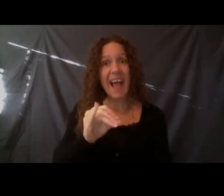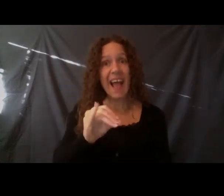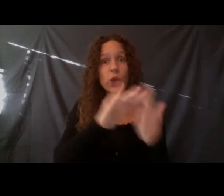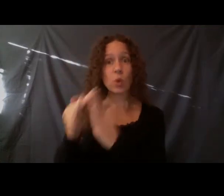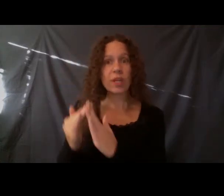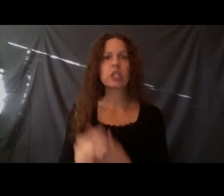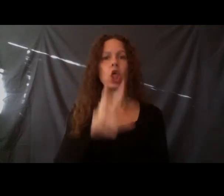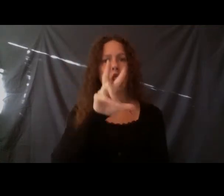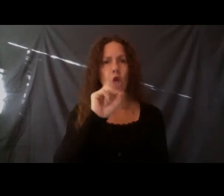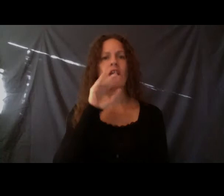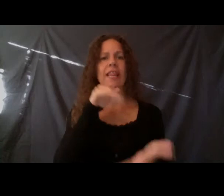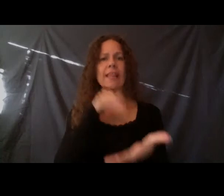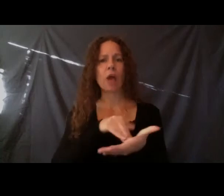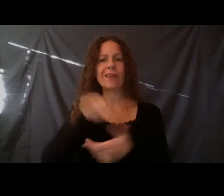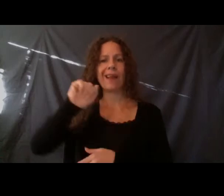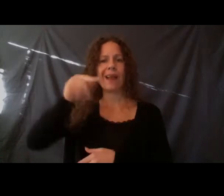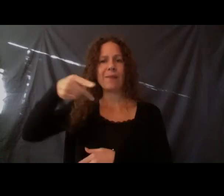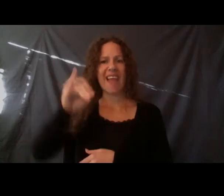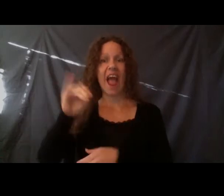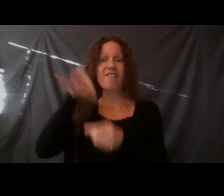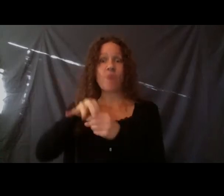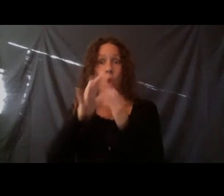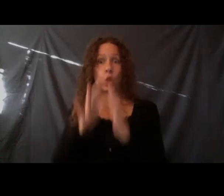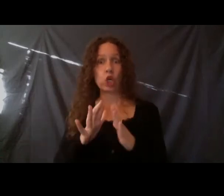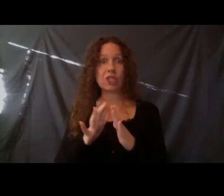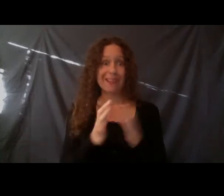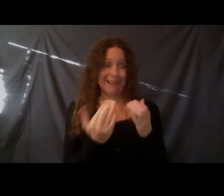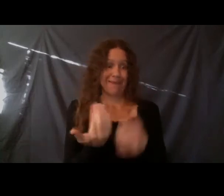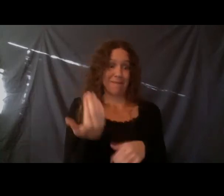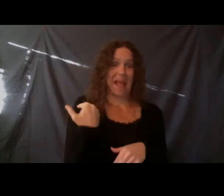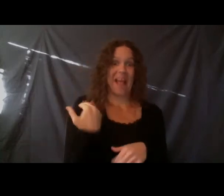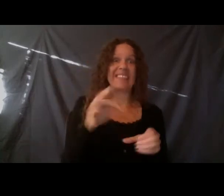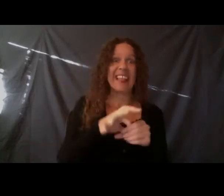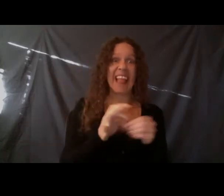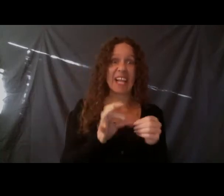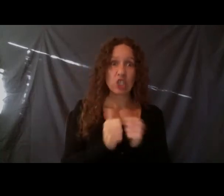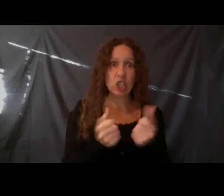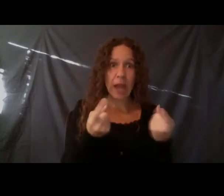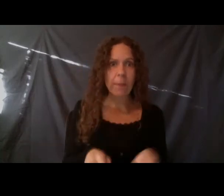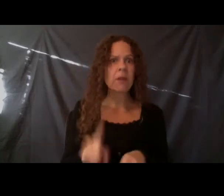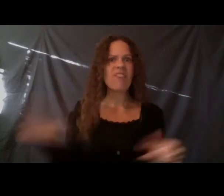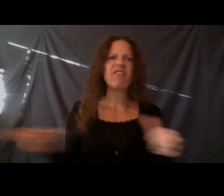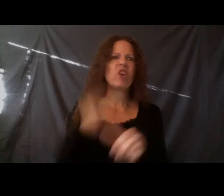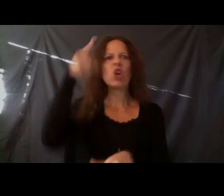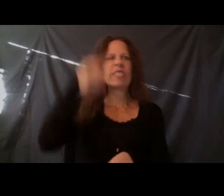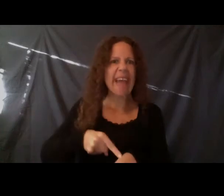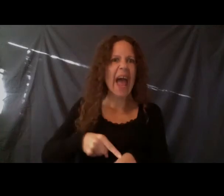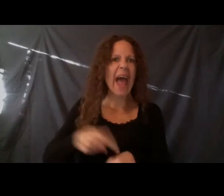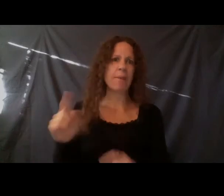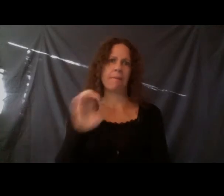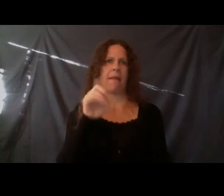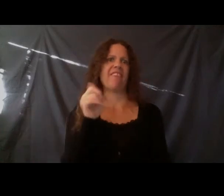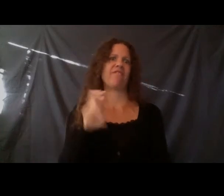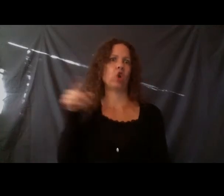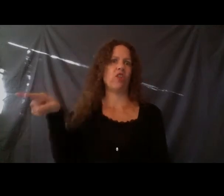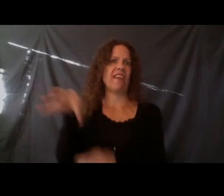API voters that voted for the first time this last election in Georgia. So all the diversity is growing in all